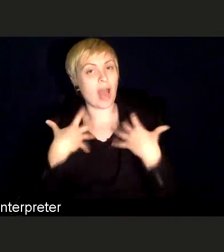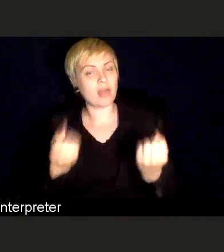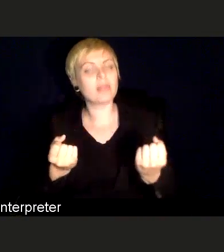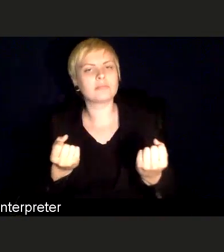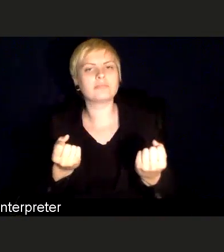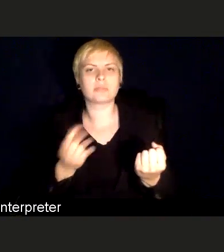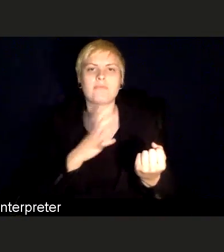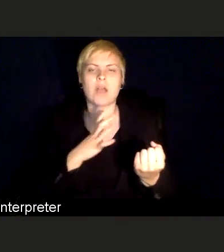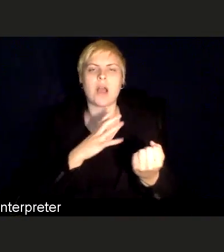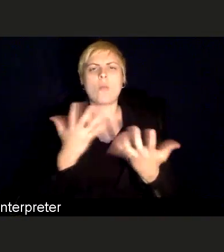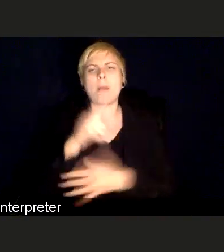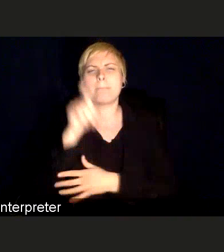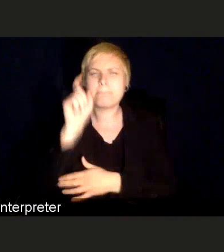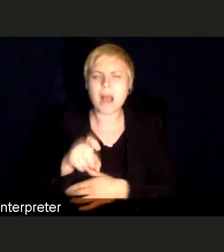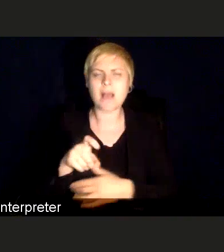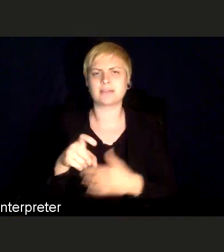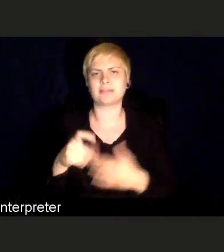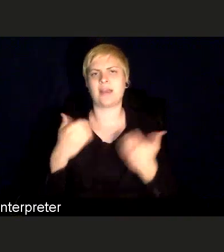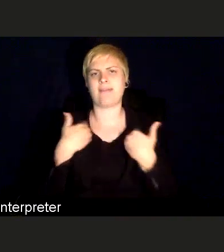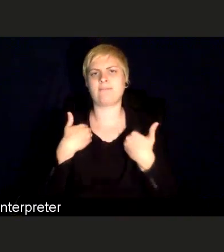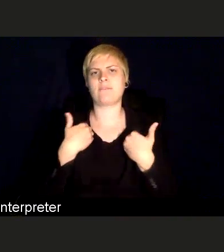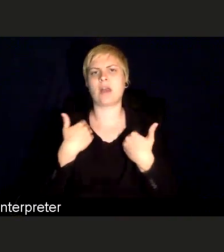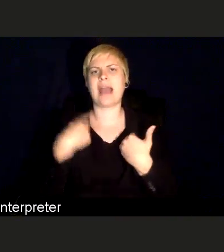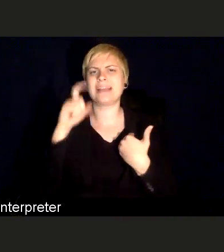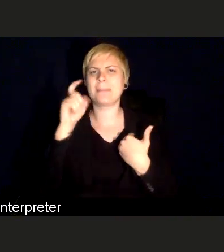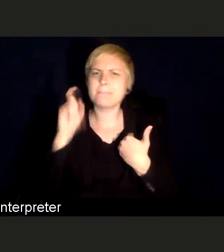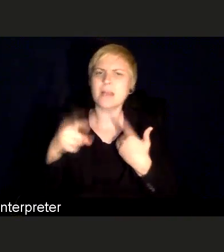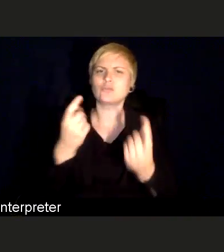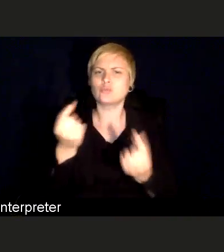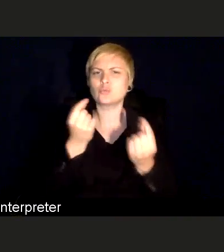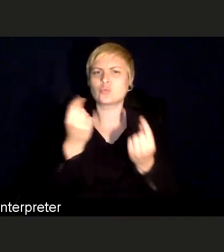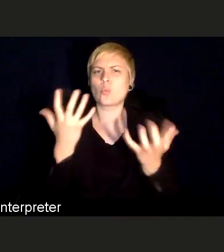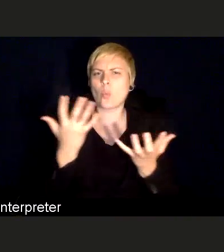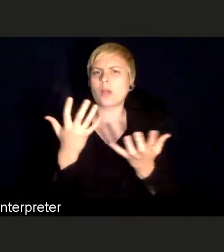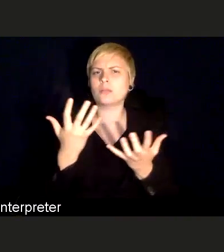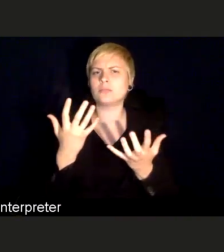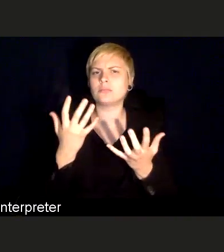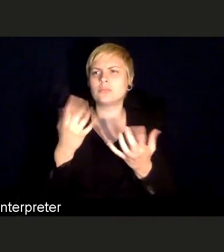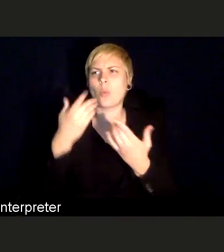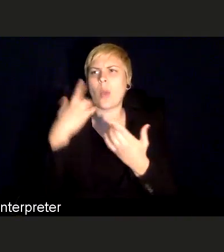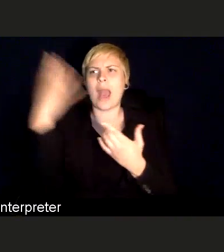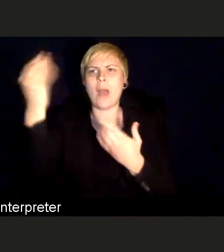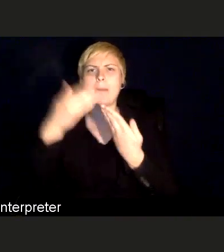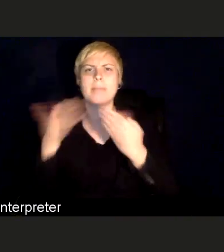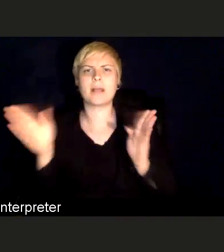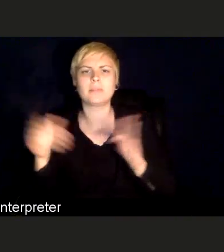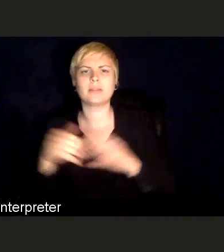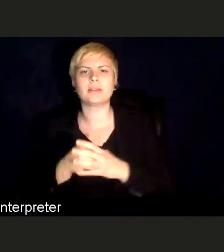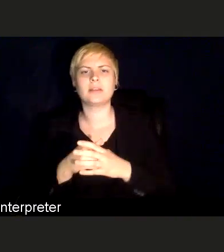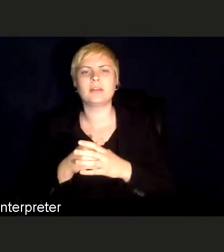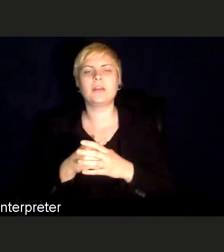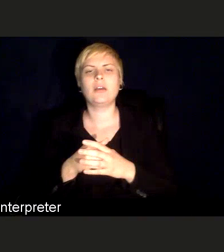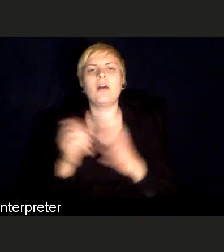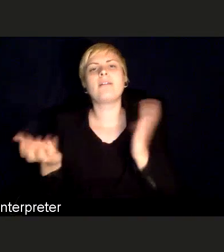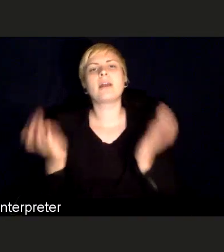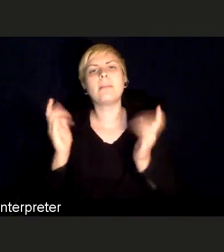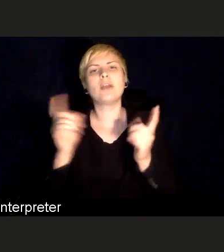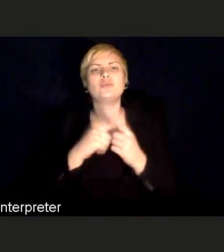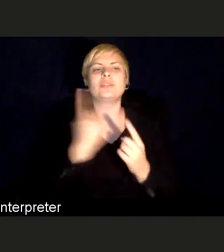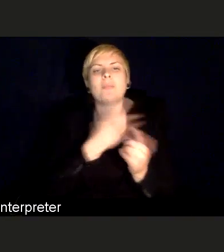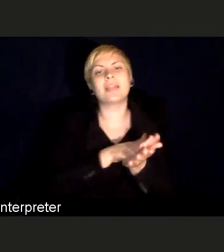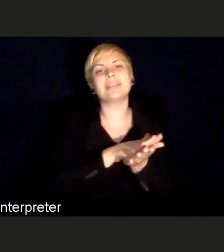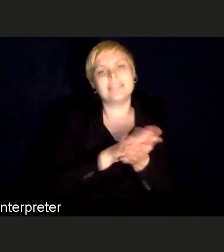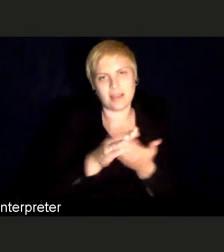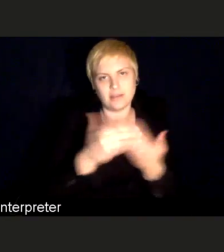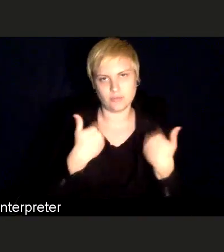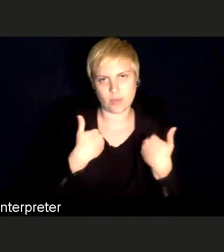a must-have that I need to do to go out to be amongst other people versus maybe a nice to have? So again, if it's your